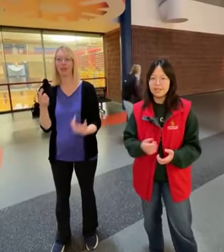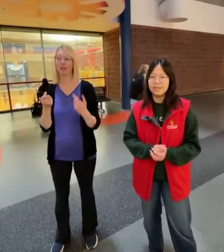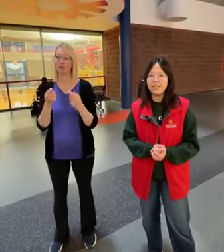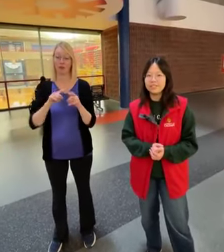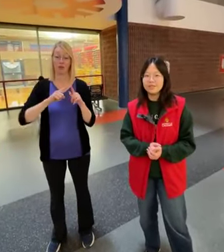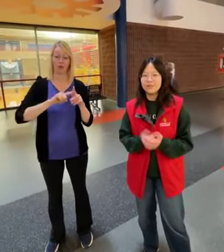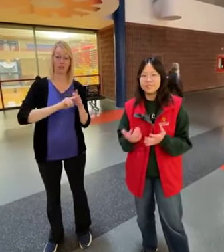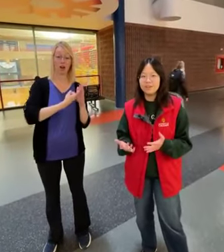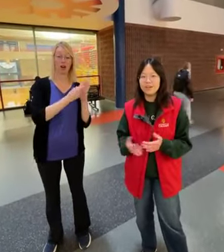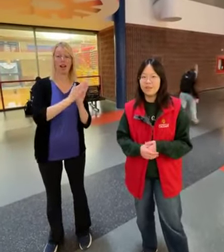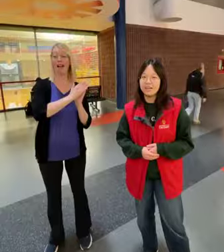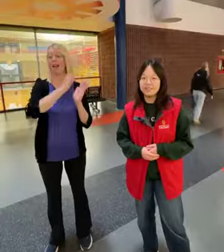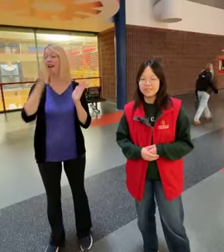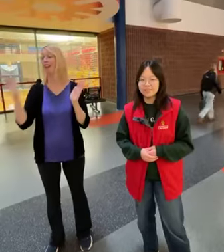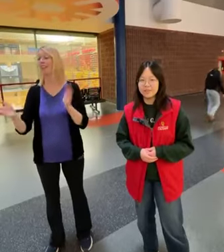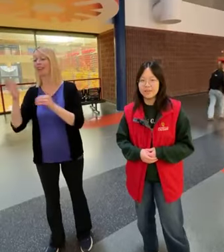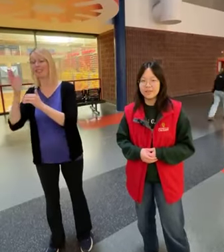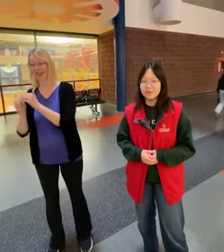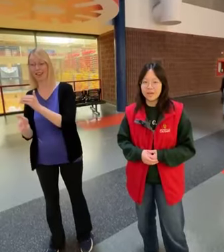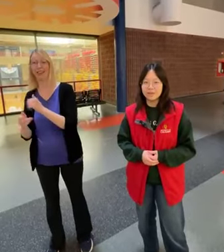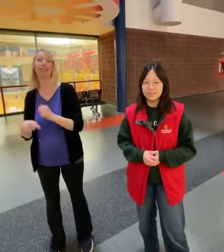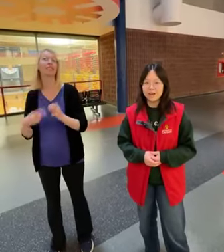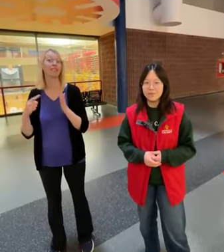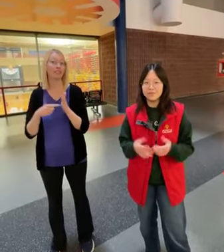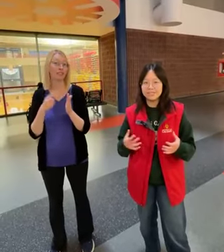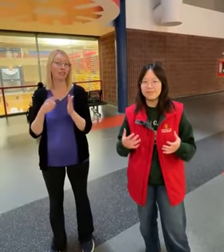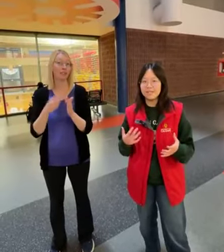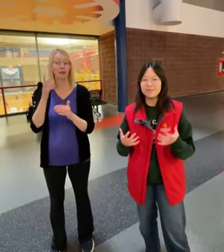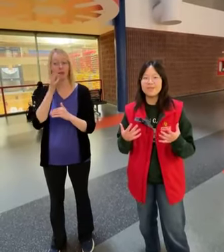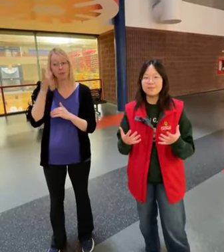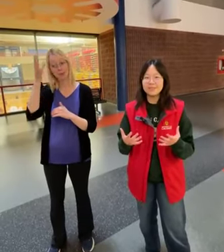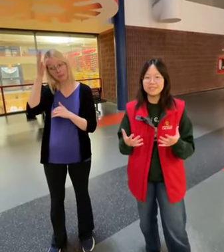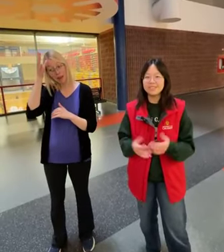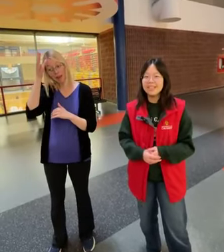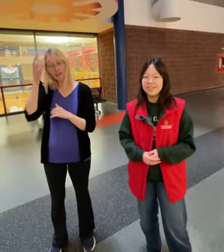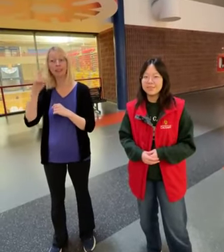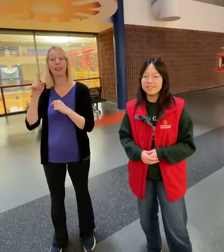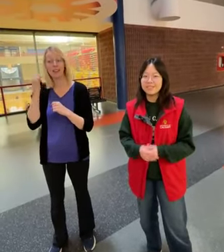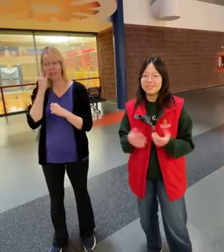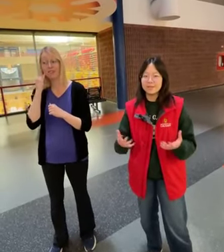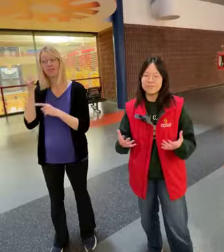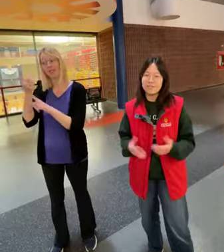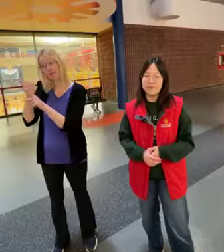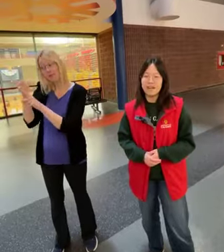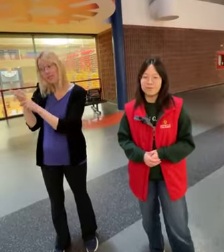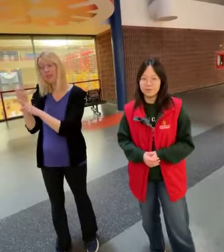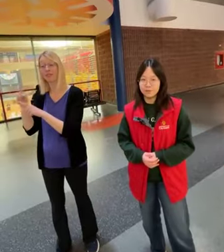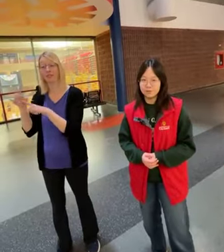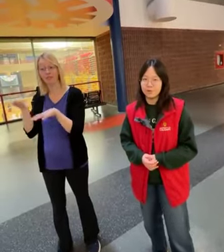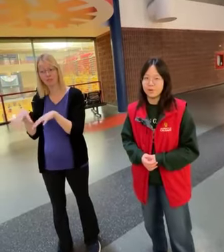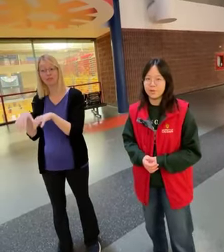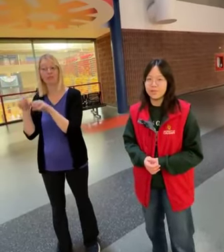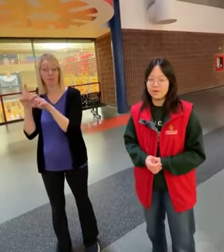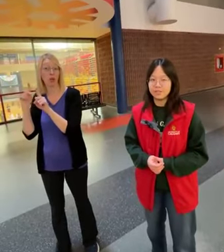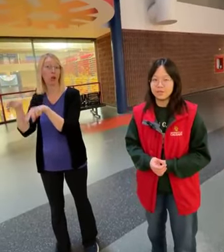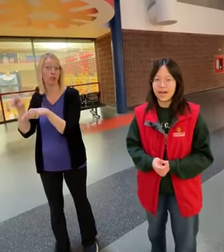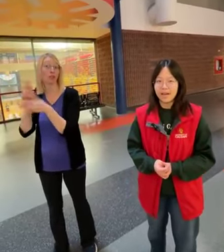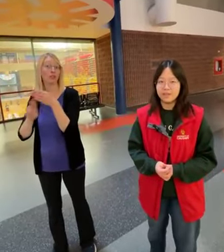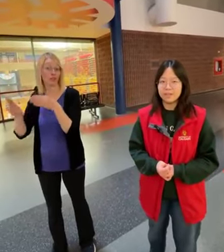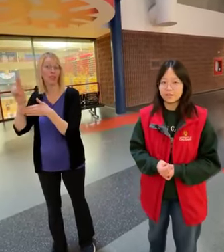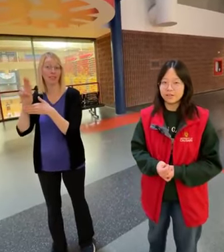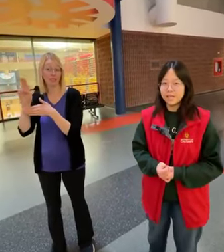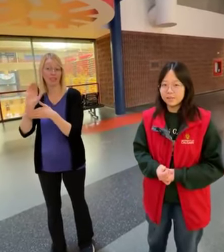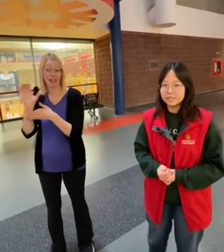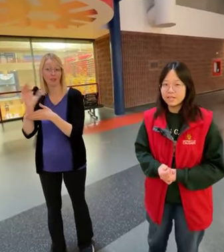circle moment, and occasionally when we do have parents on the tour that are UCalgary alum, you can see them get a bit emotional. So again, it's that really impactful full circle moment that we